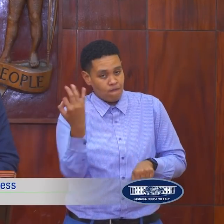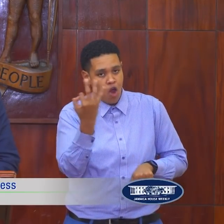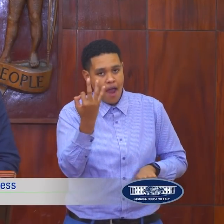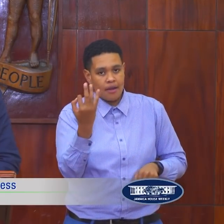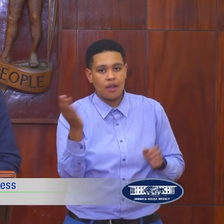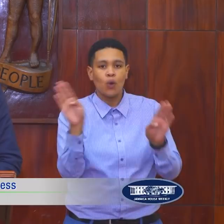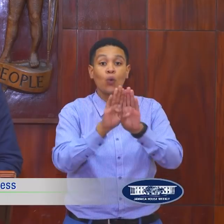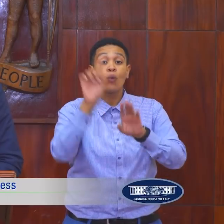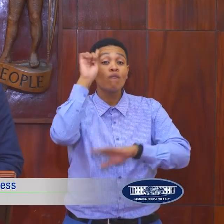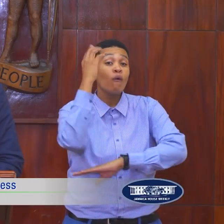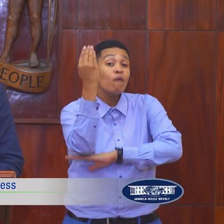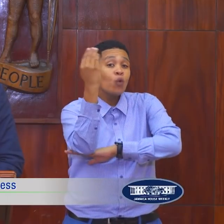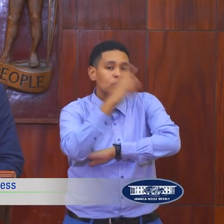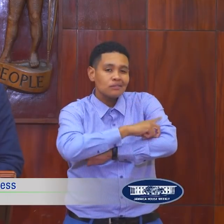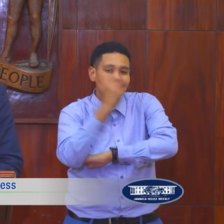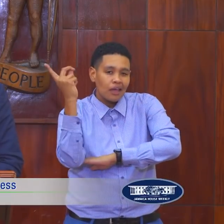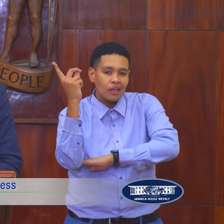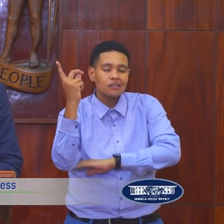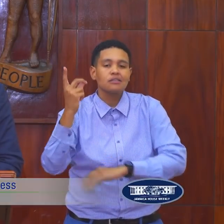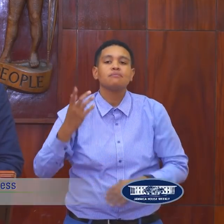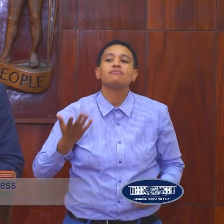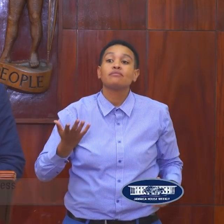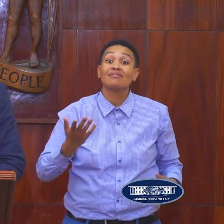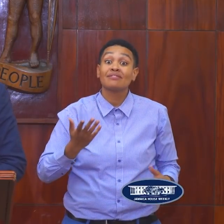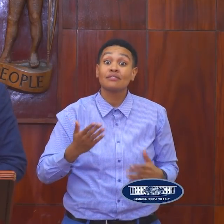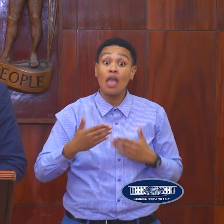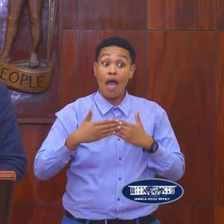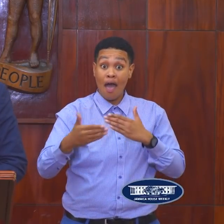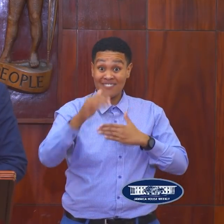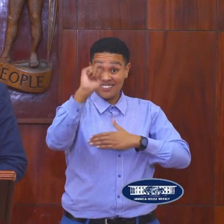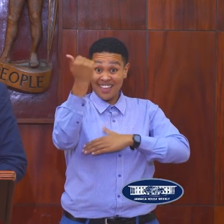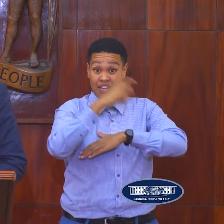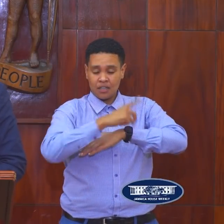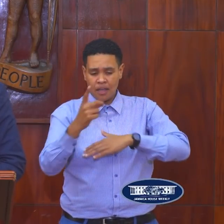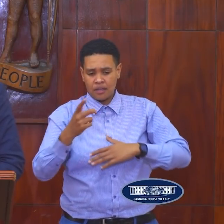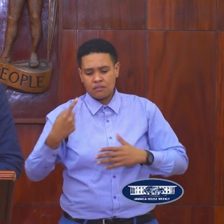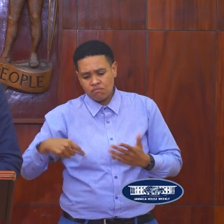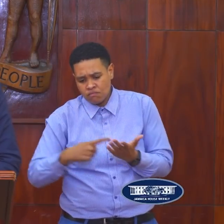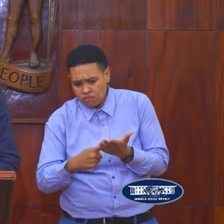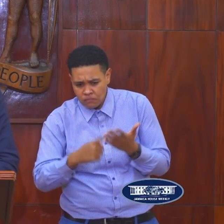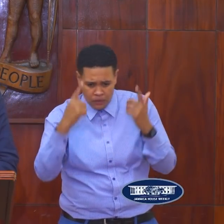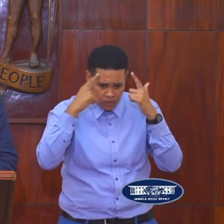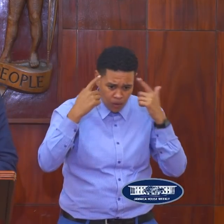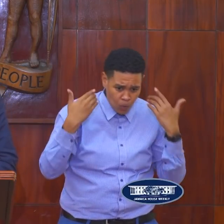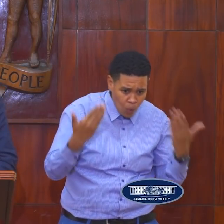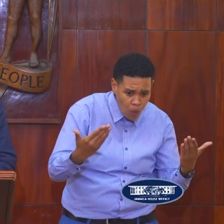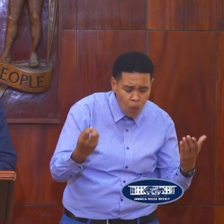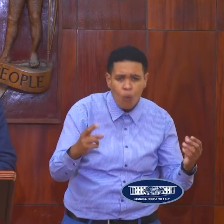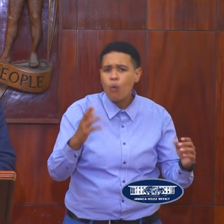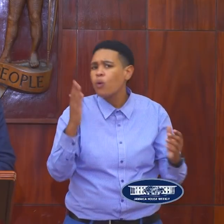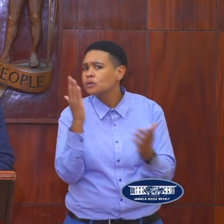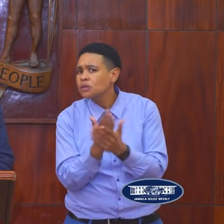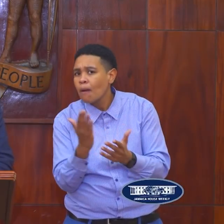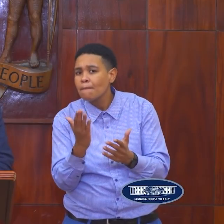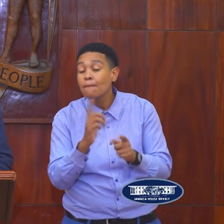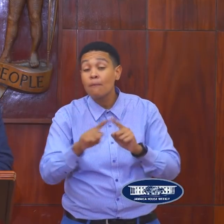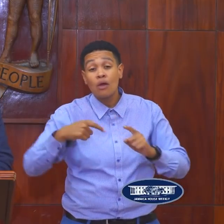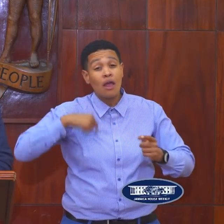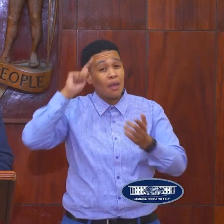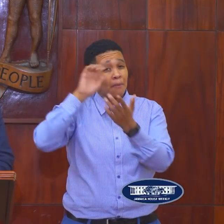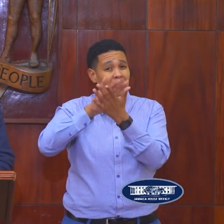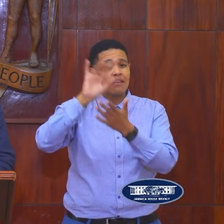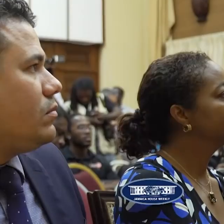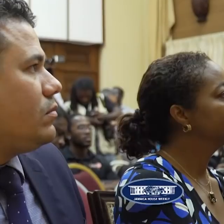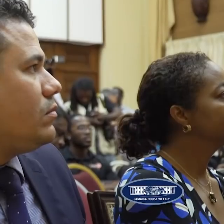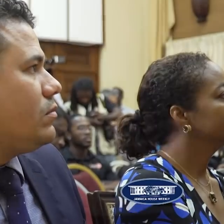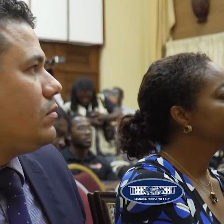We will review this decision after 10 days. Prime Minister Andrew Holness speaking at a March 12 press briefing.